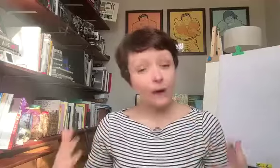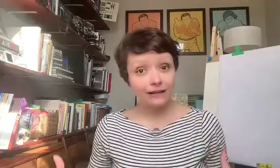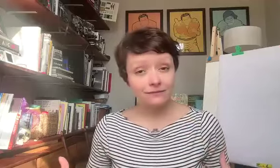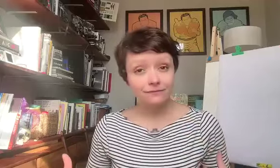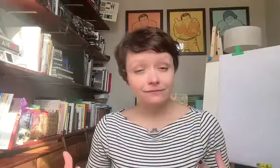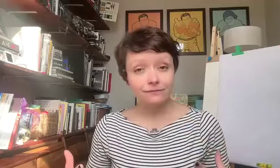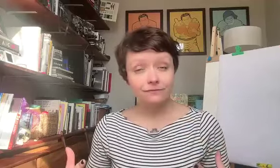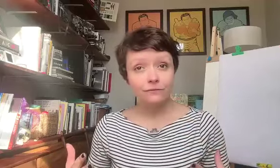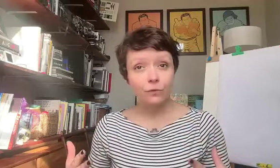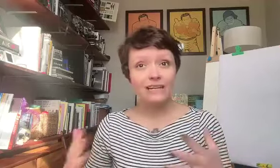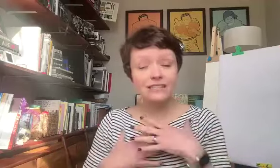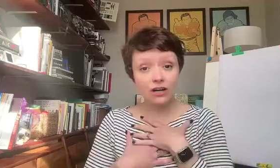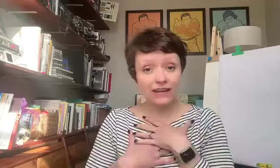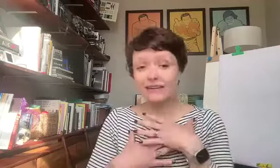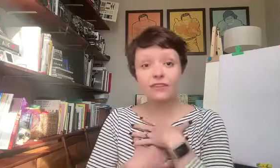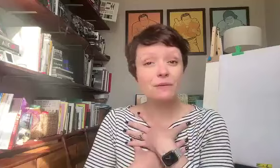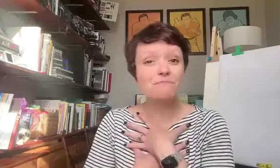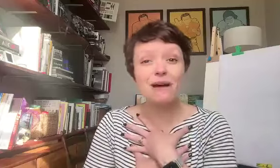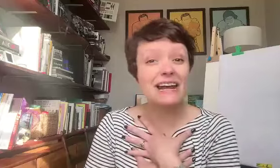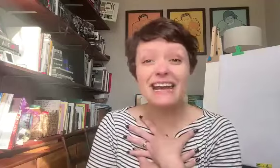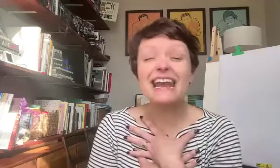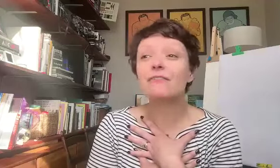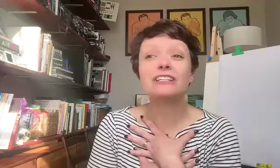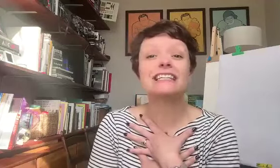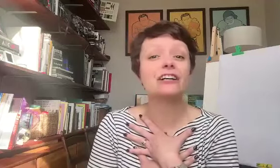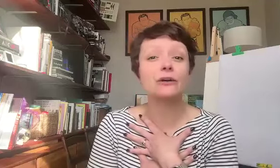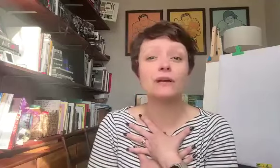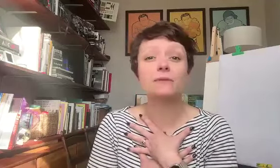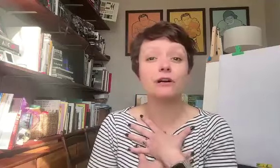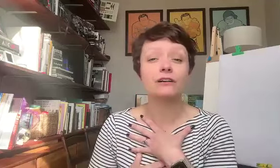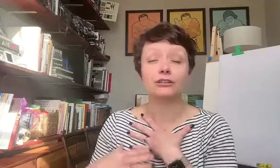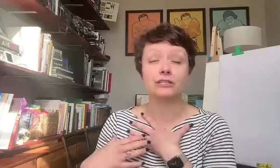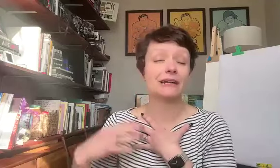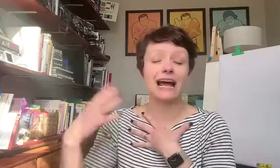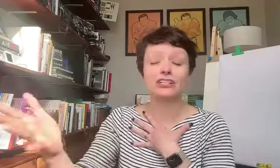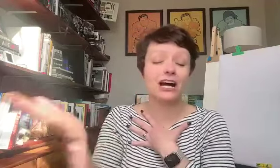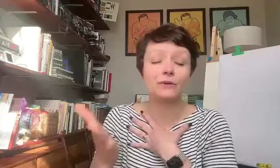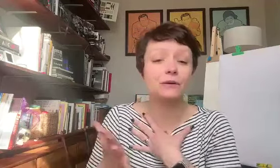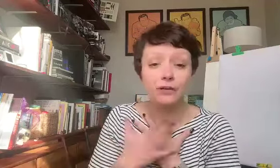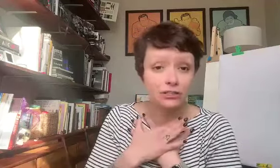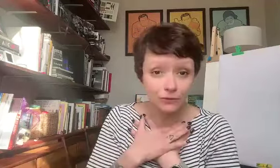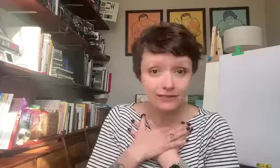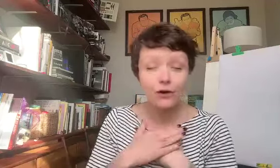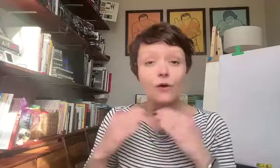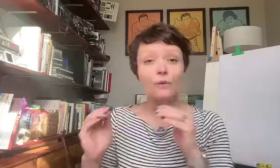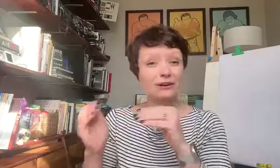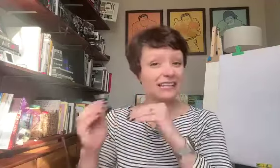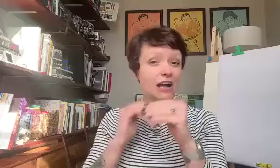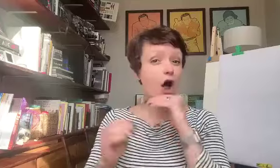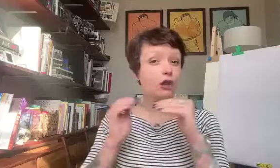Well, we start that, even though we may never sit there and read a book, or excuse me, have a child read a book to us, we are setting all of